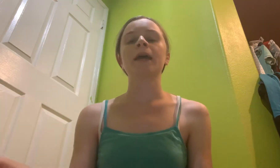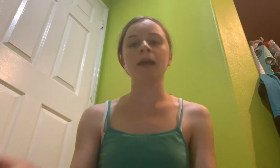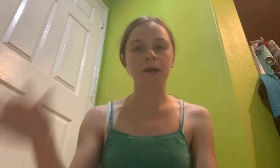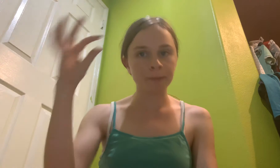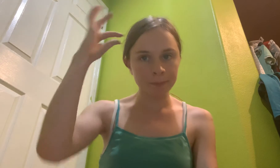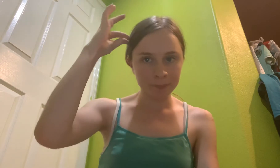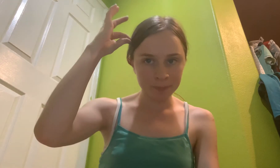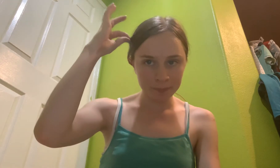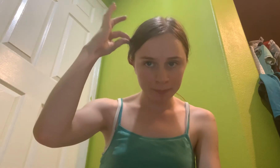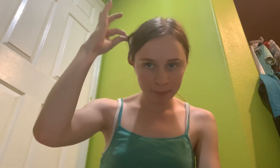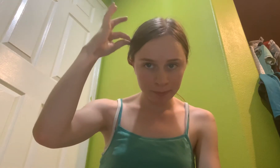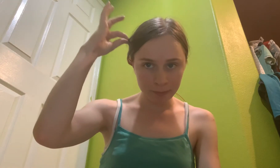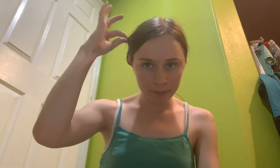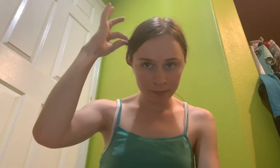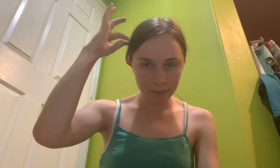Hair.